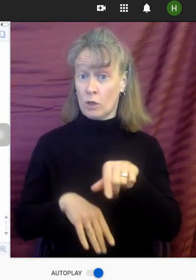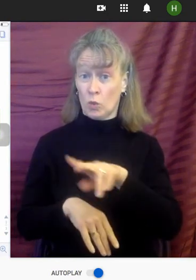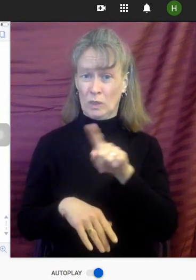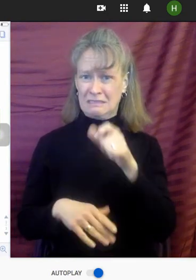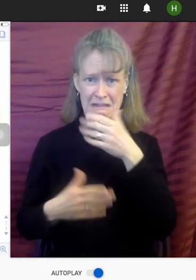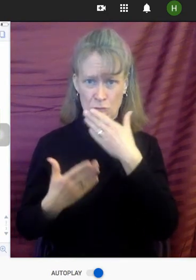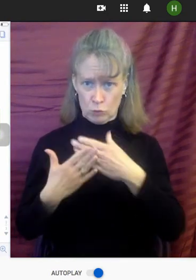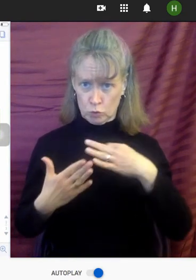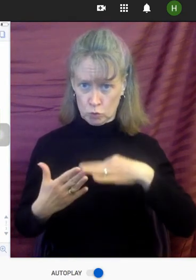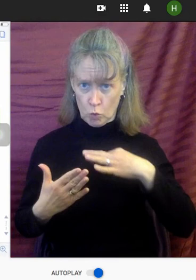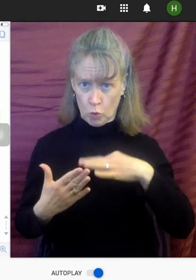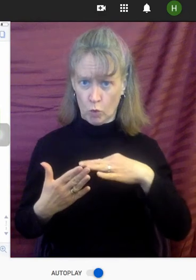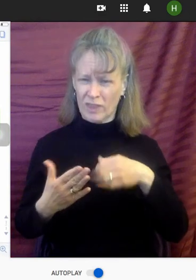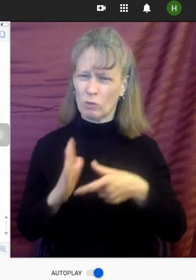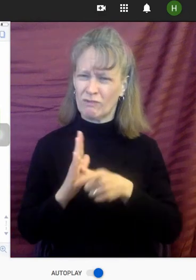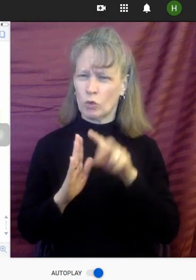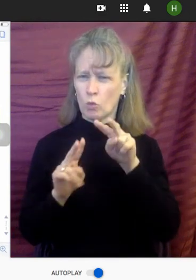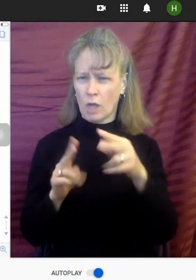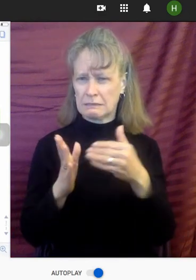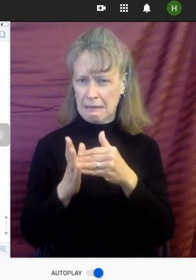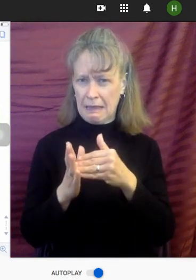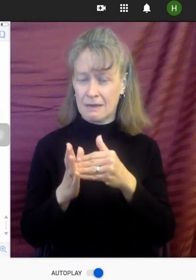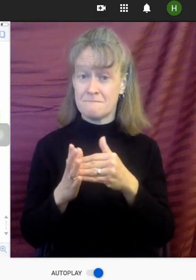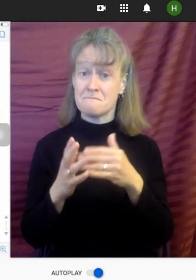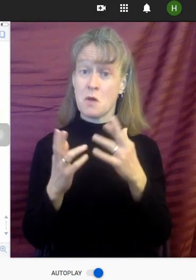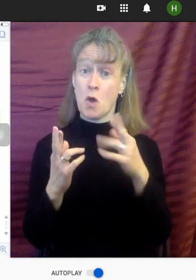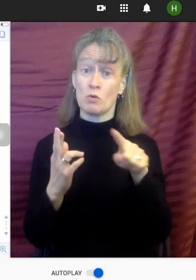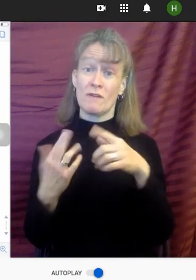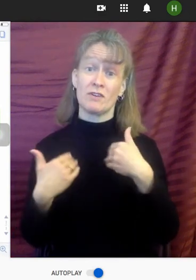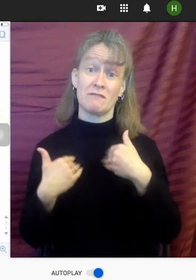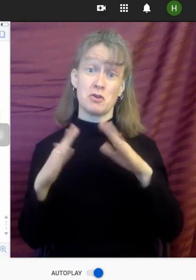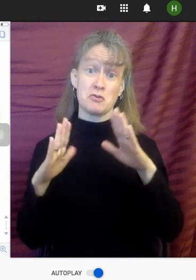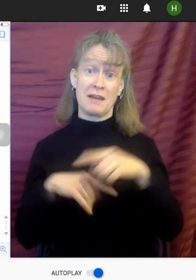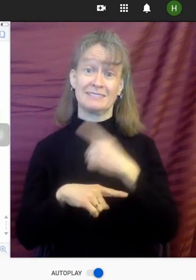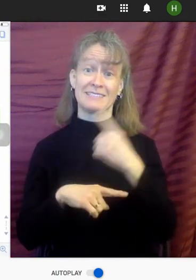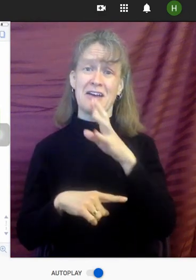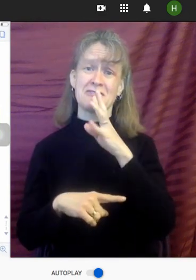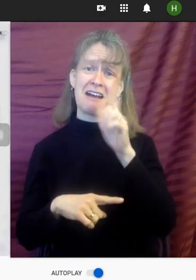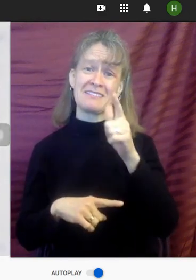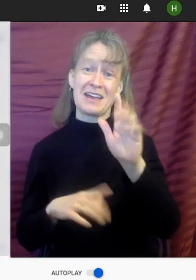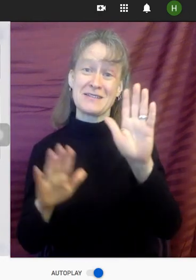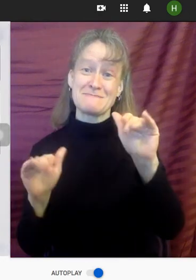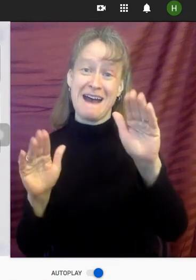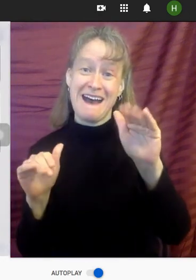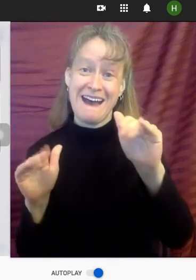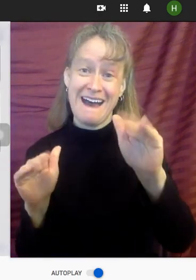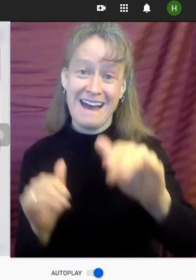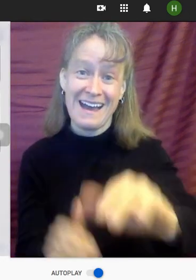Okay? Hope you guys are having a great day, and I'll talk to you later. Bye.